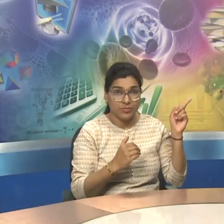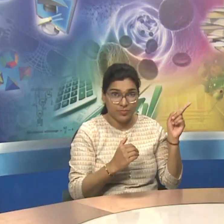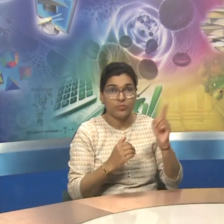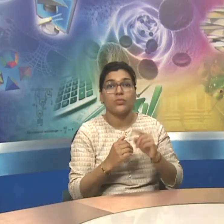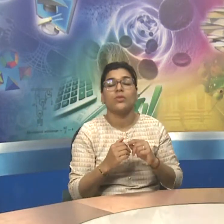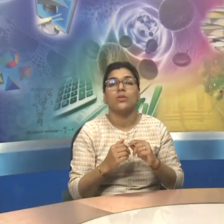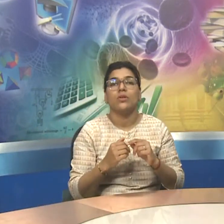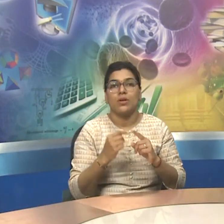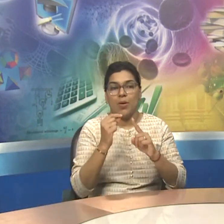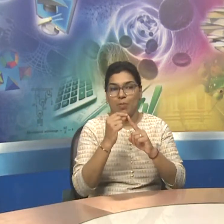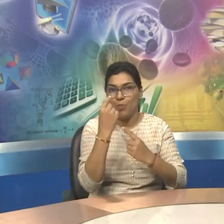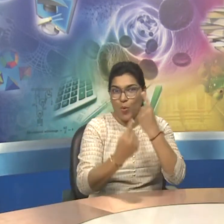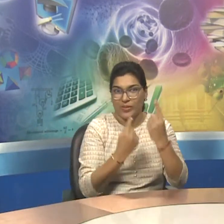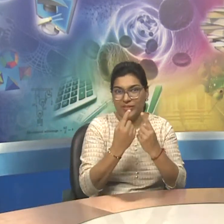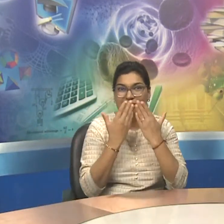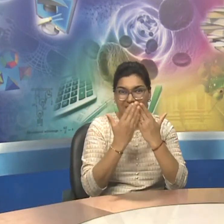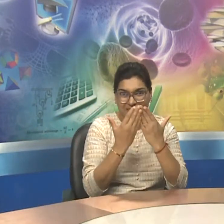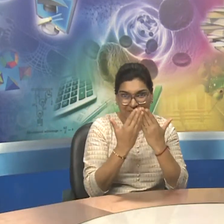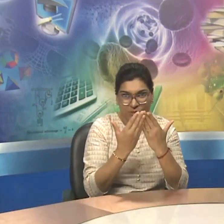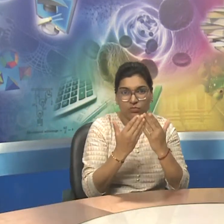Political science